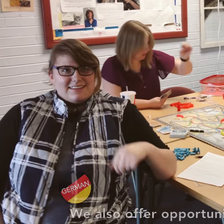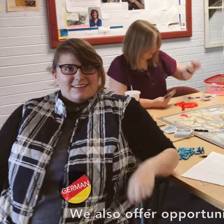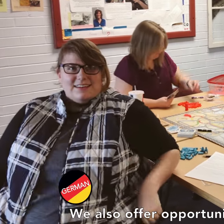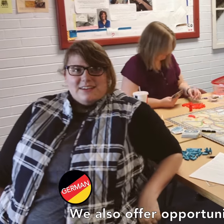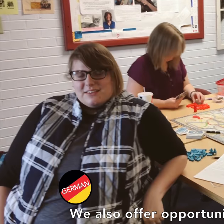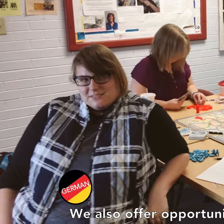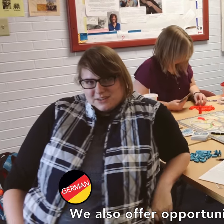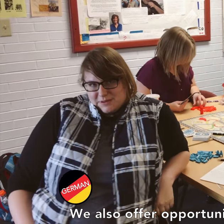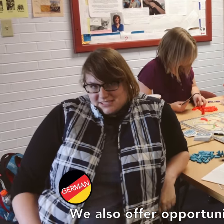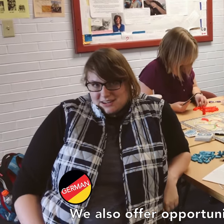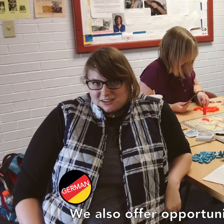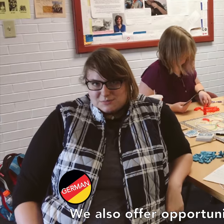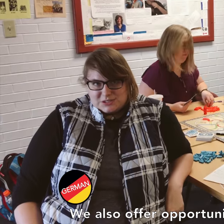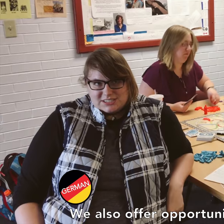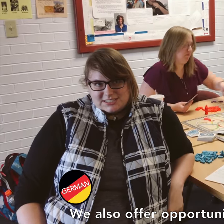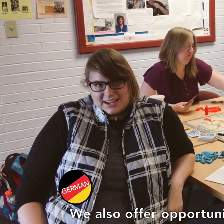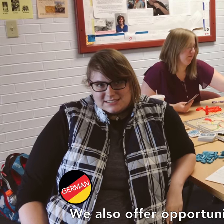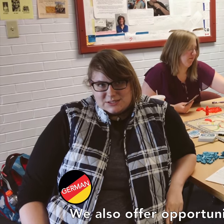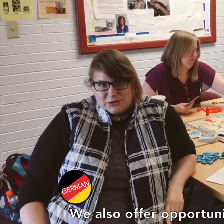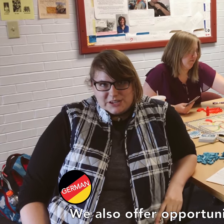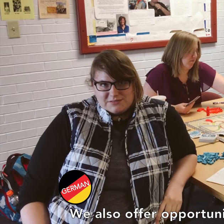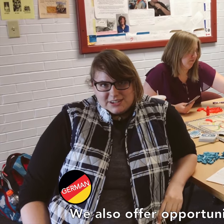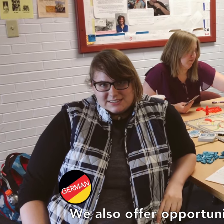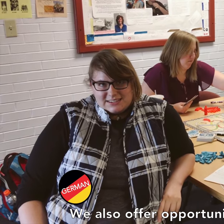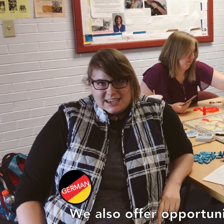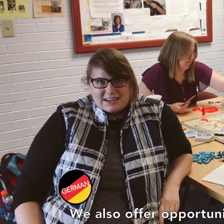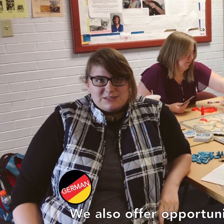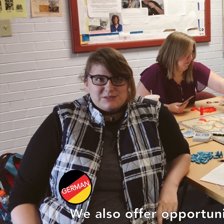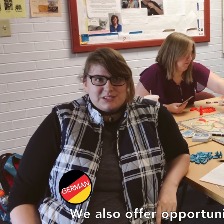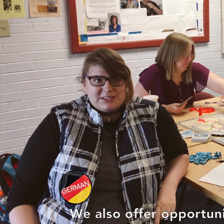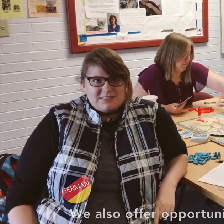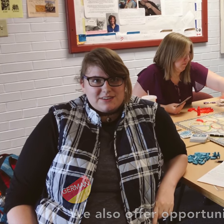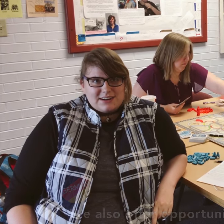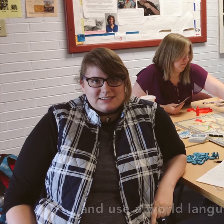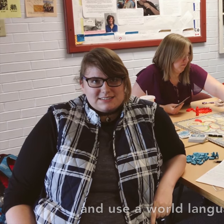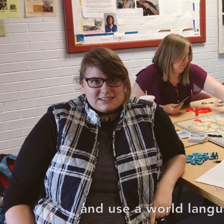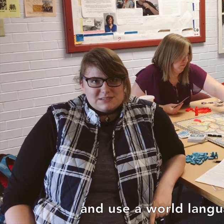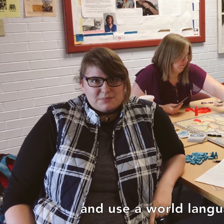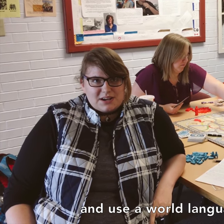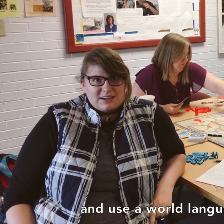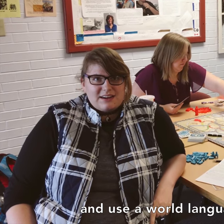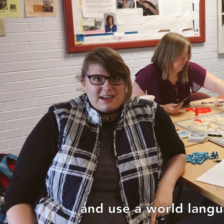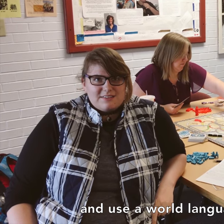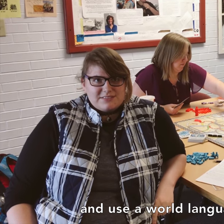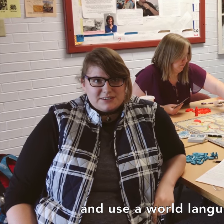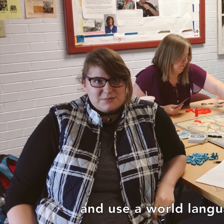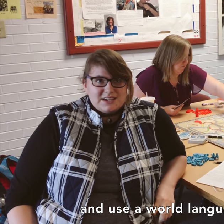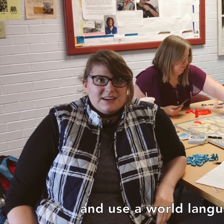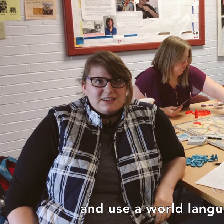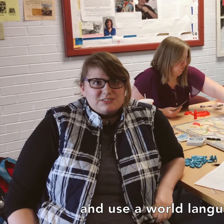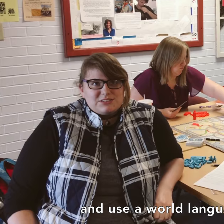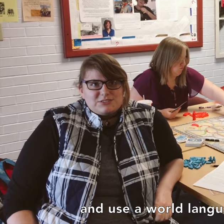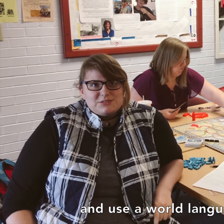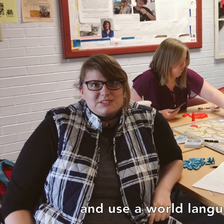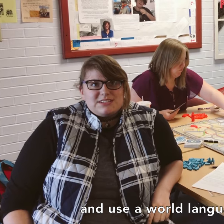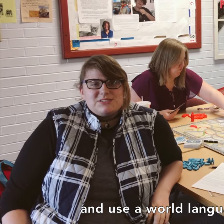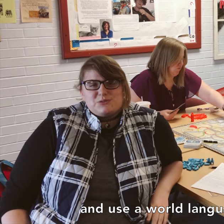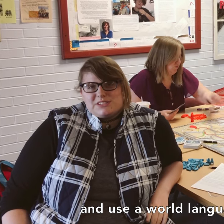We encourage new friends to learn the language skills by our student